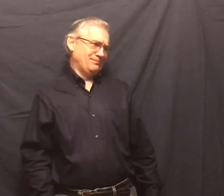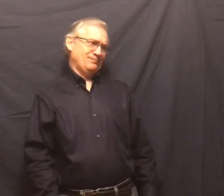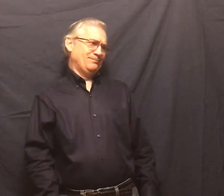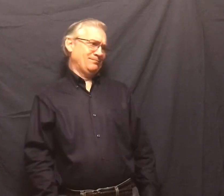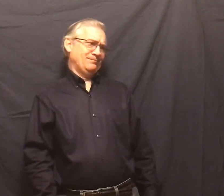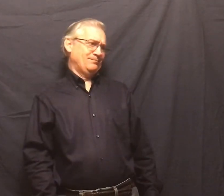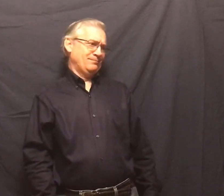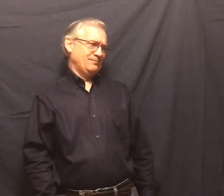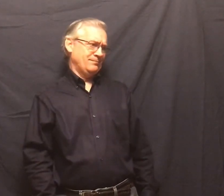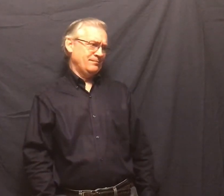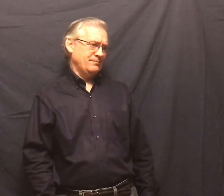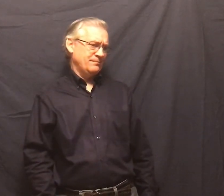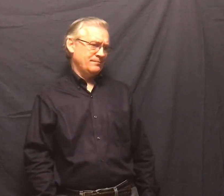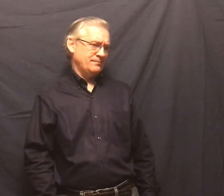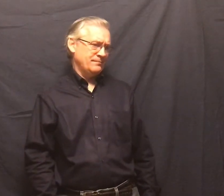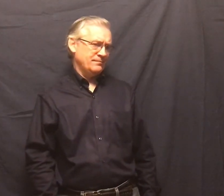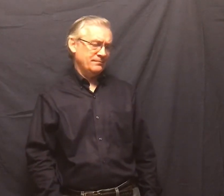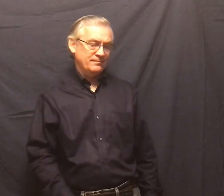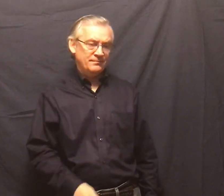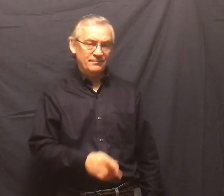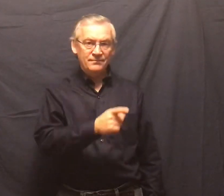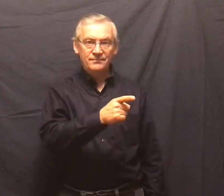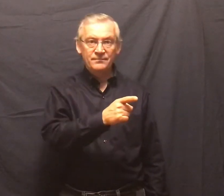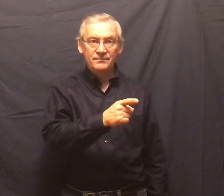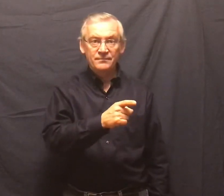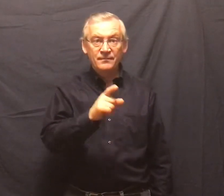Old Candy turned slowly over.